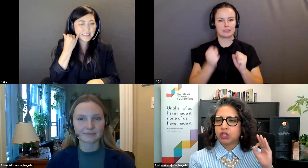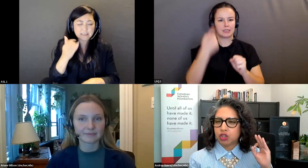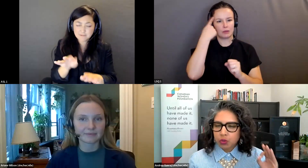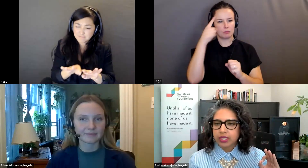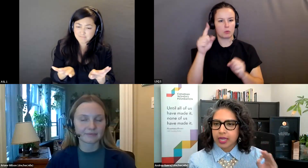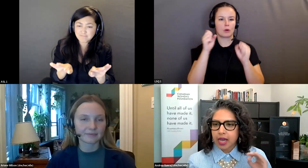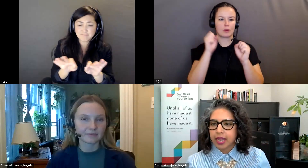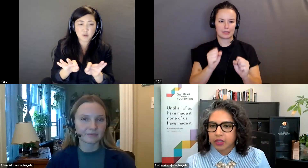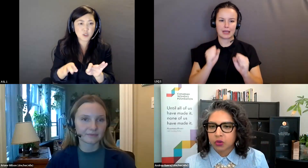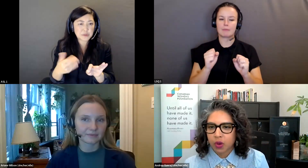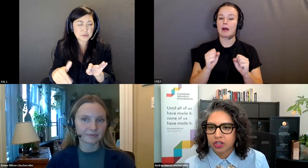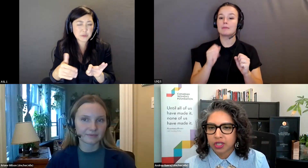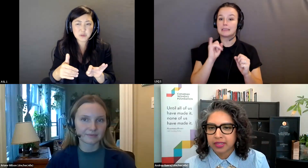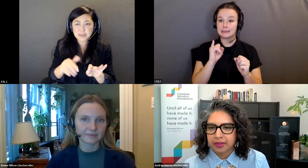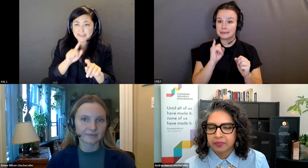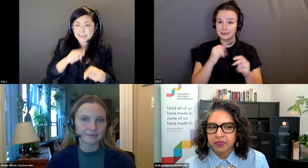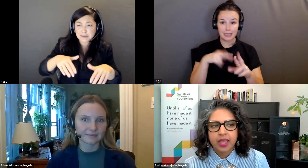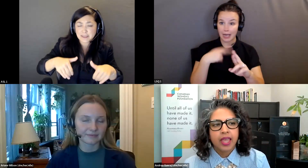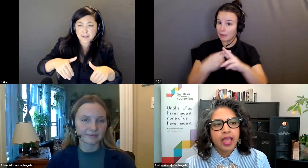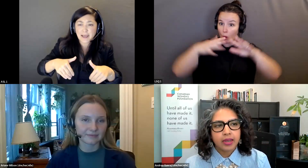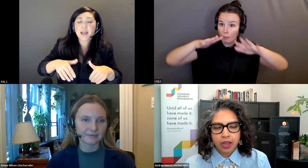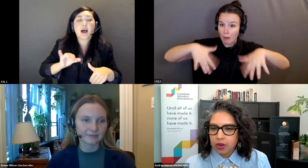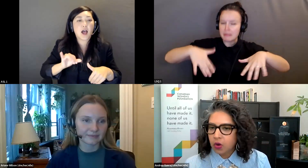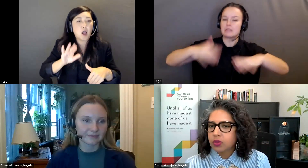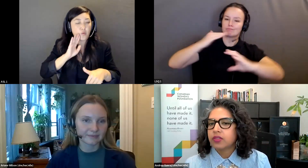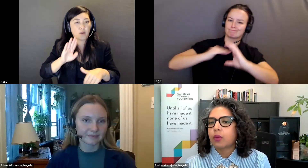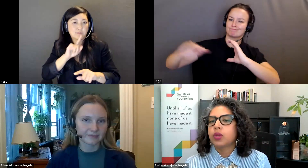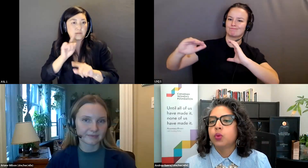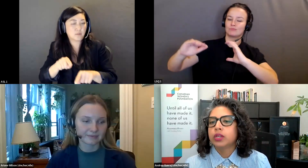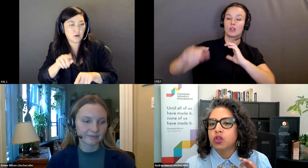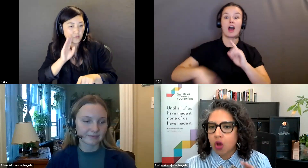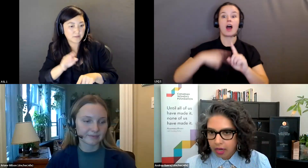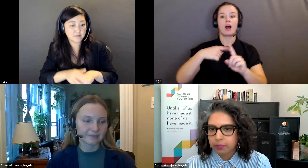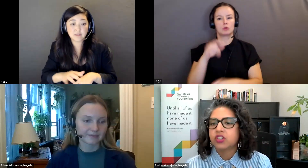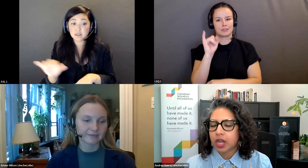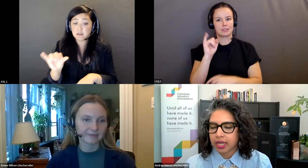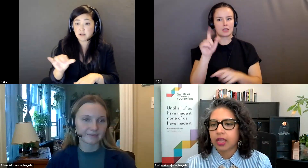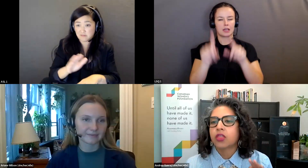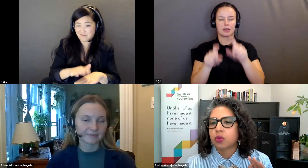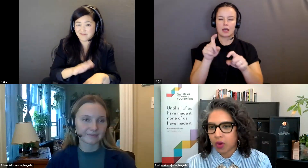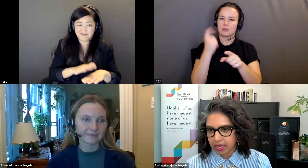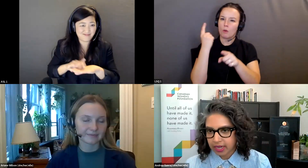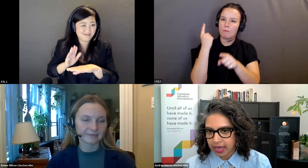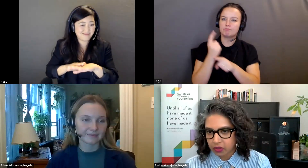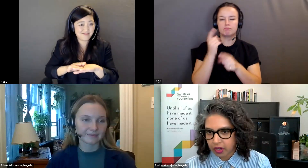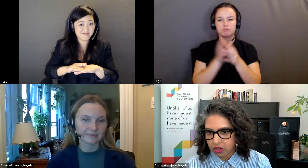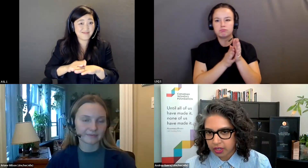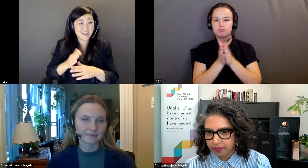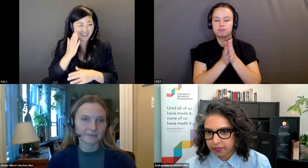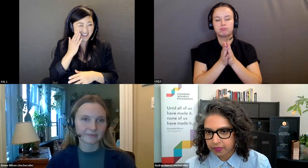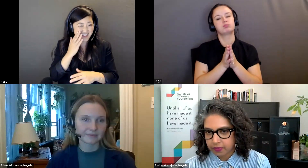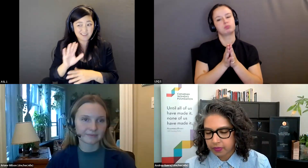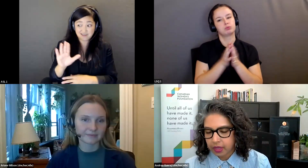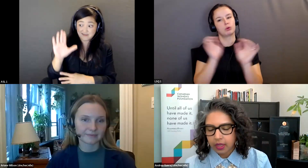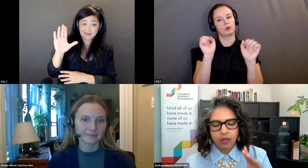important, really juicy unanswered questions. And a note that we will not be checking the raised hands